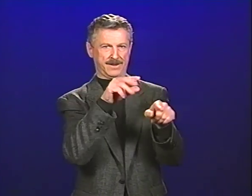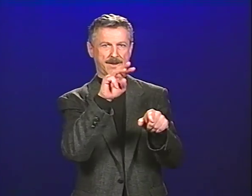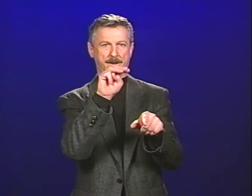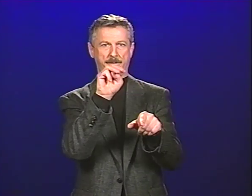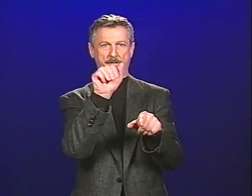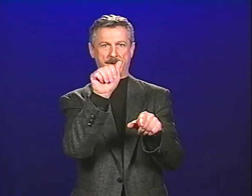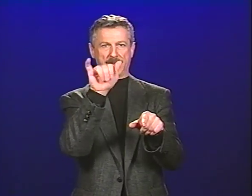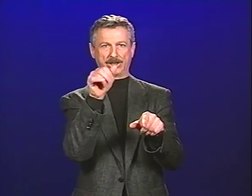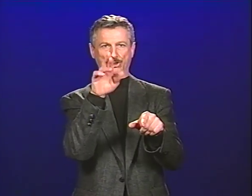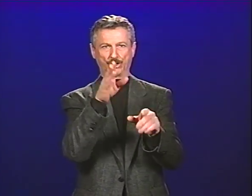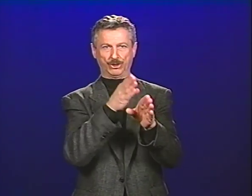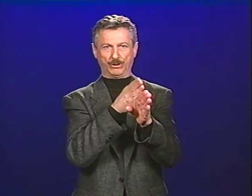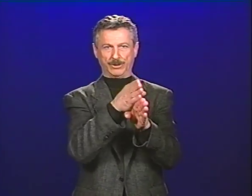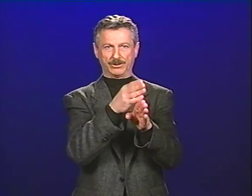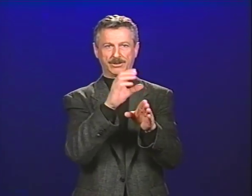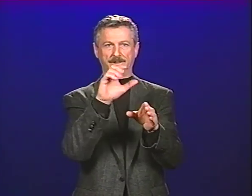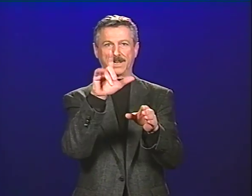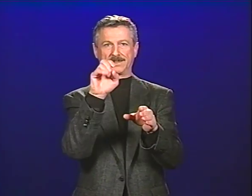Now let's look at major lexical categories.